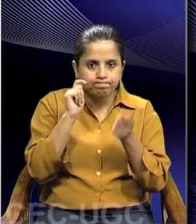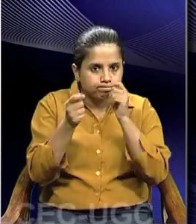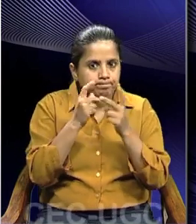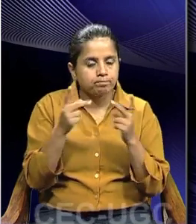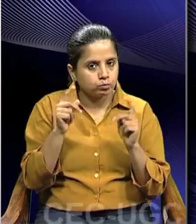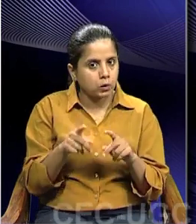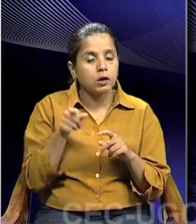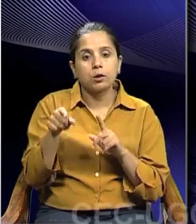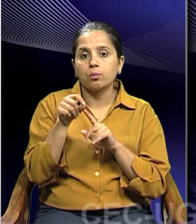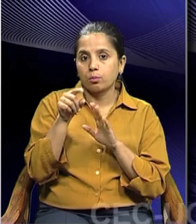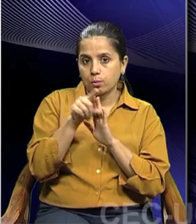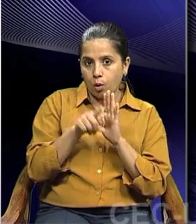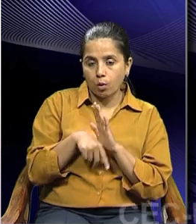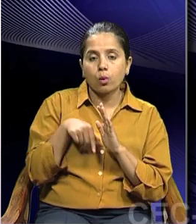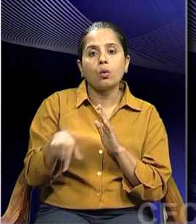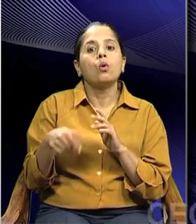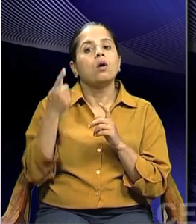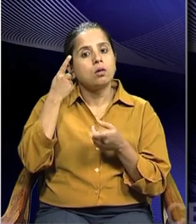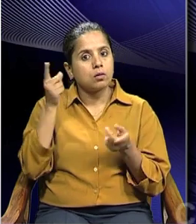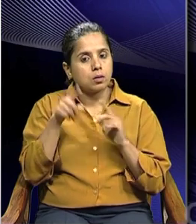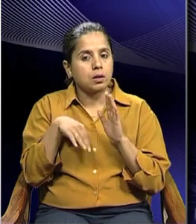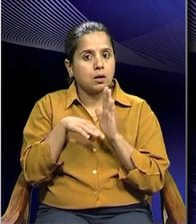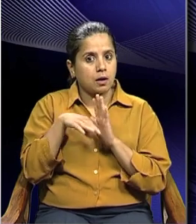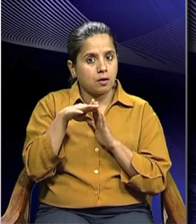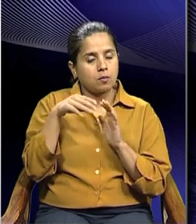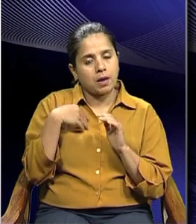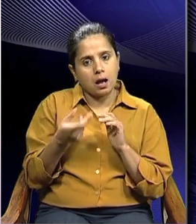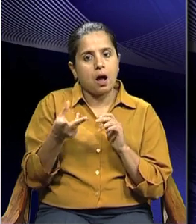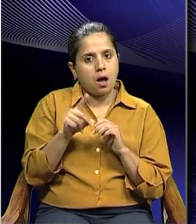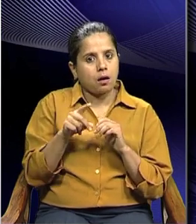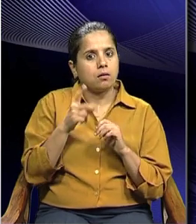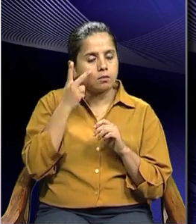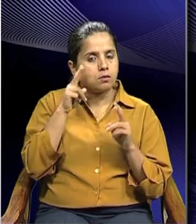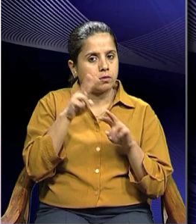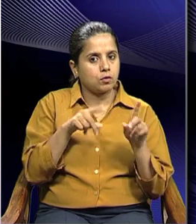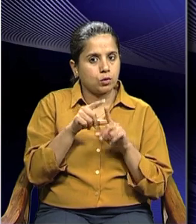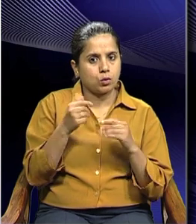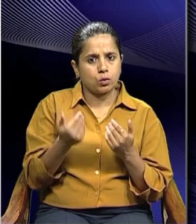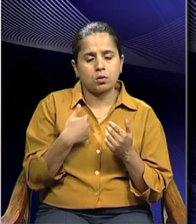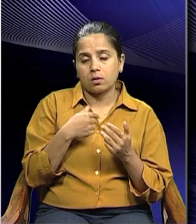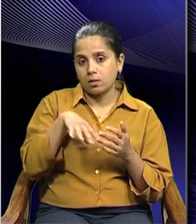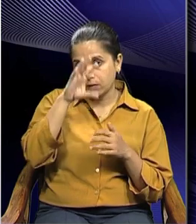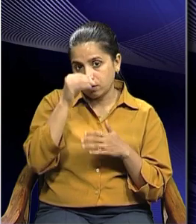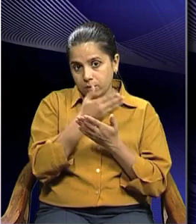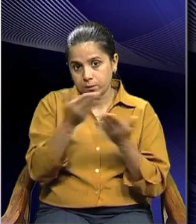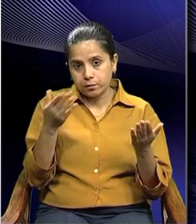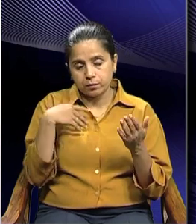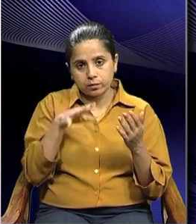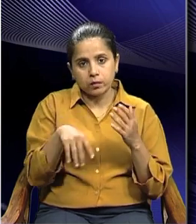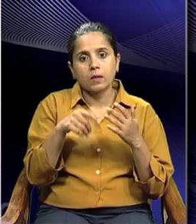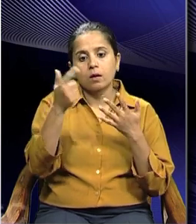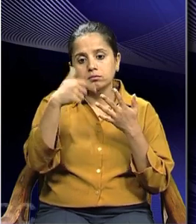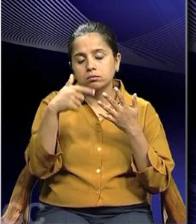And at policy or strategy level, we are reinventing the industry. So, my dear learners, we have to understand the sequence